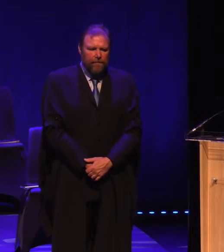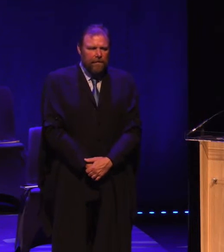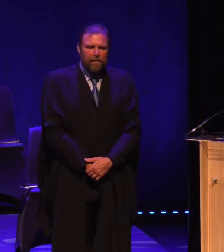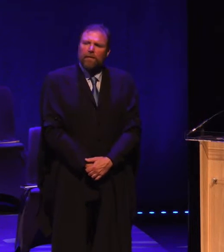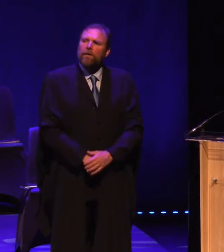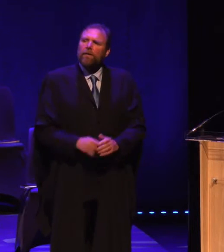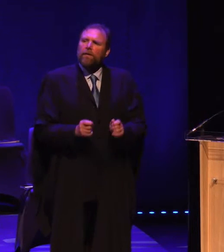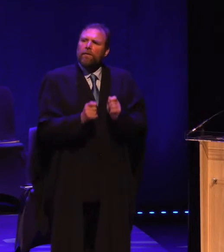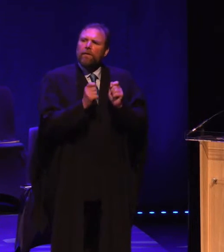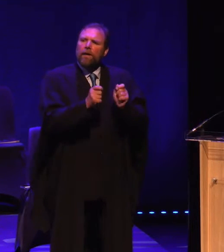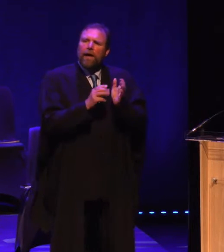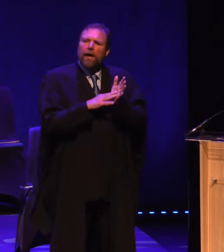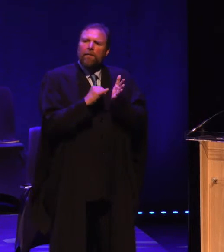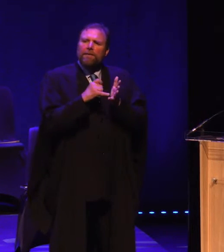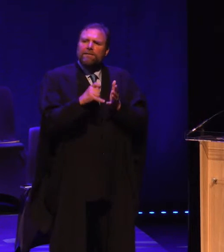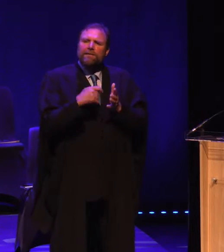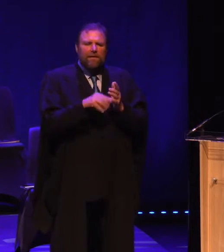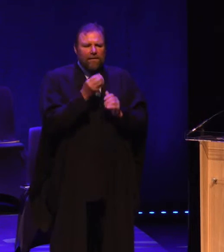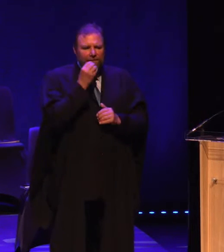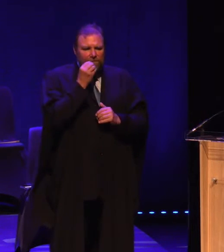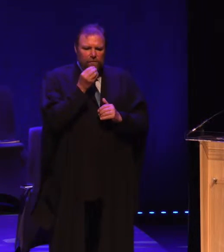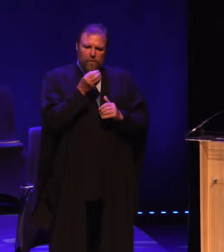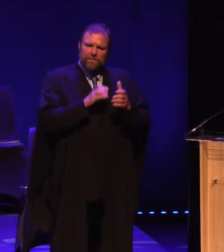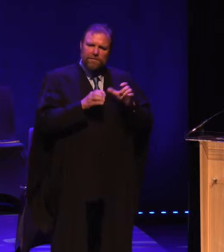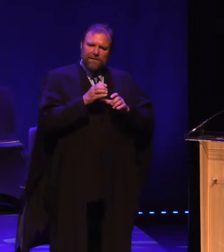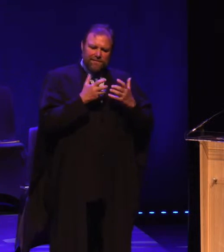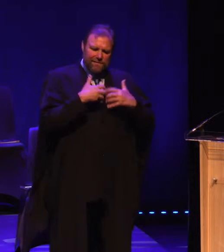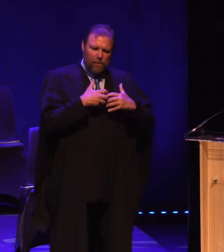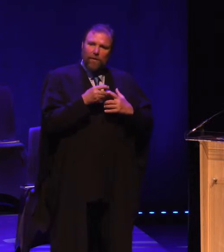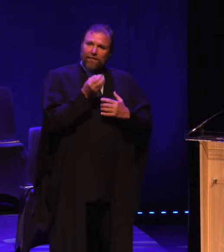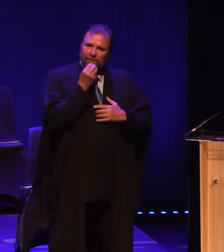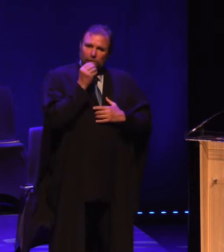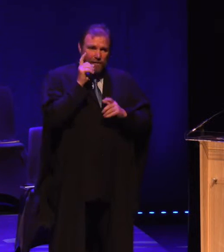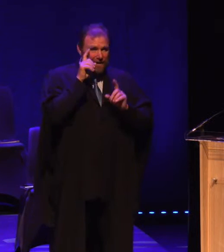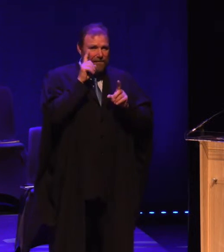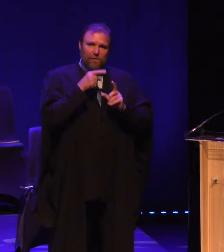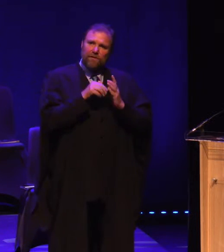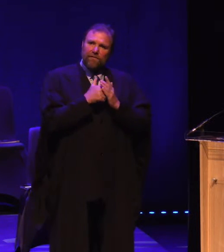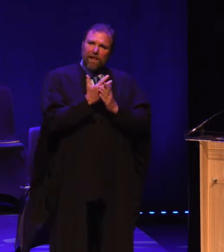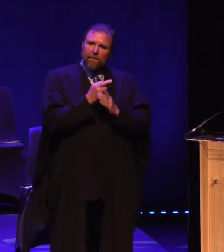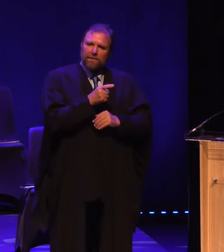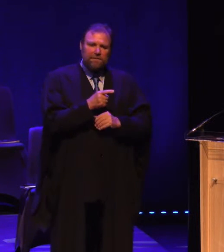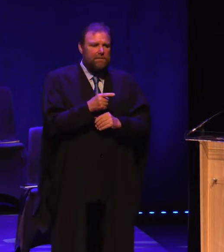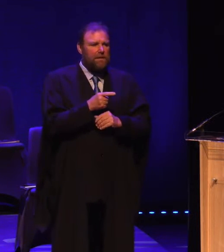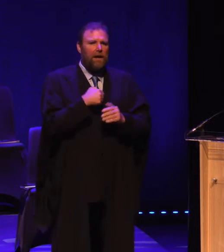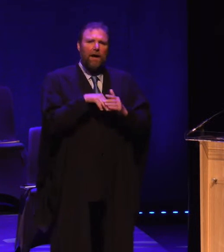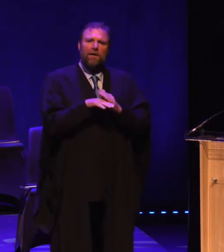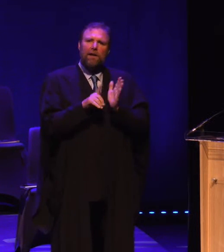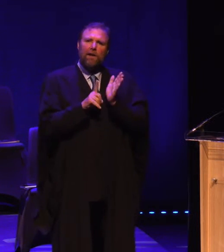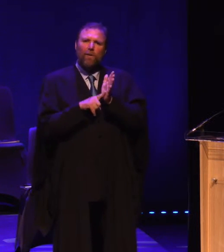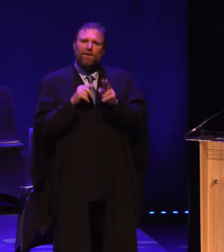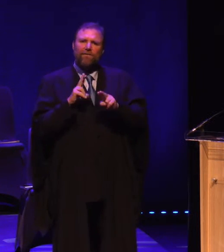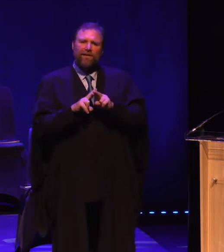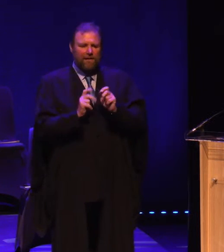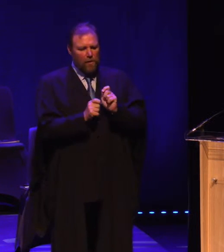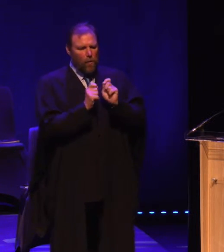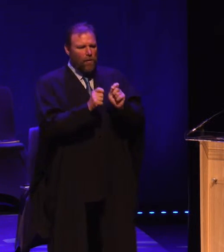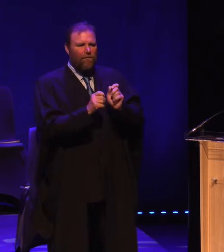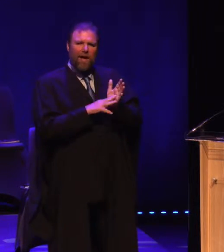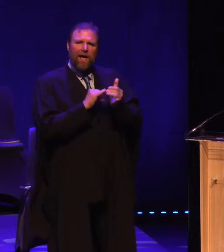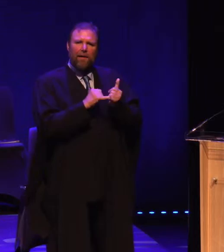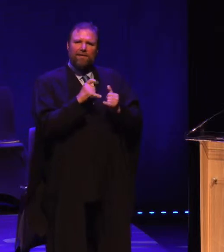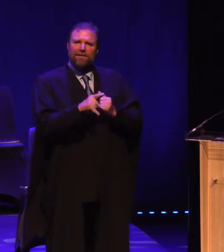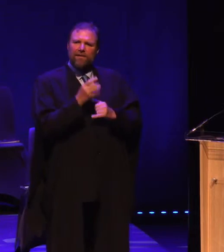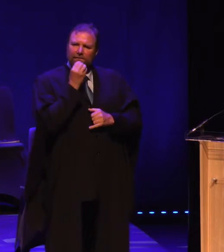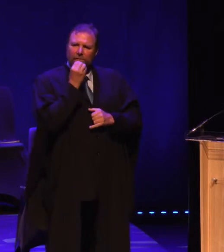To receive the award of Master of Science in Food Science and Technology with Food Innovation and Development and the Louise Fielding Programme Award for MSc Food Science